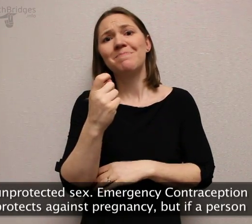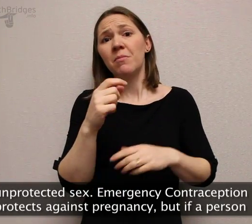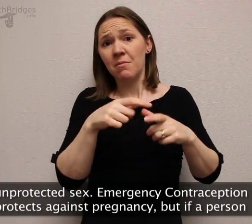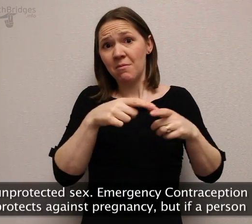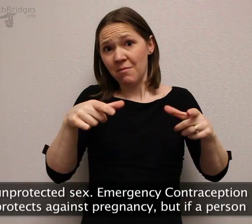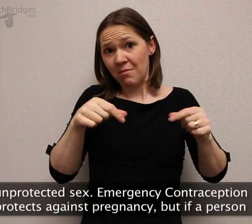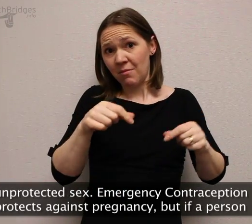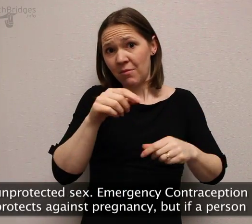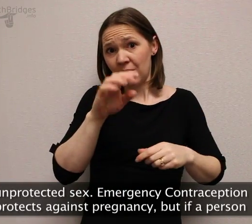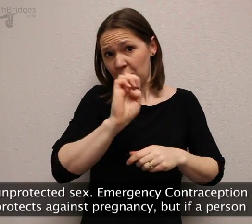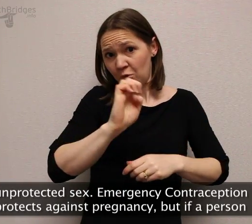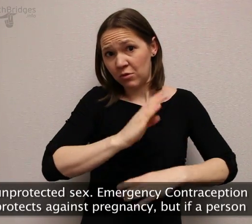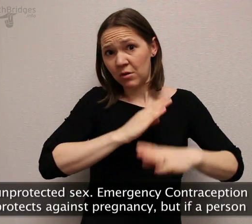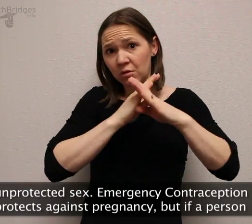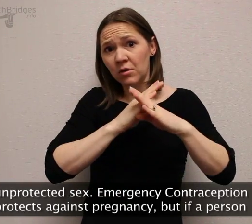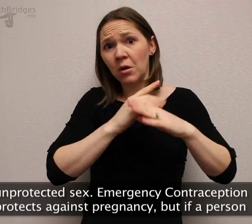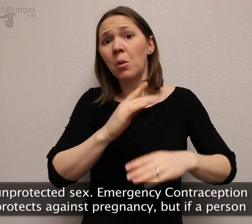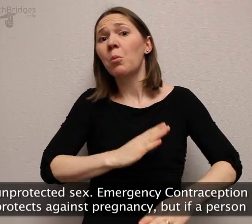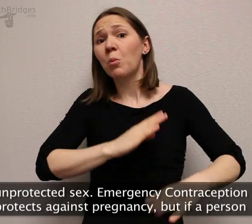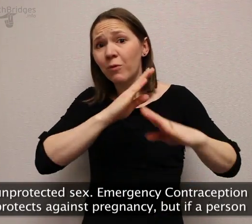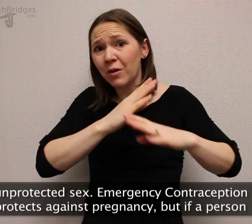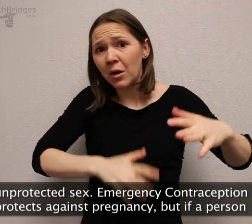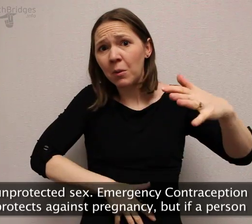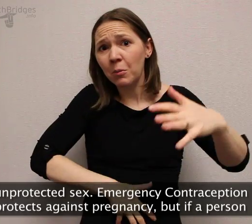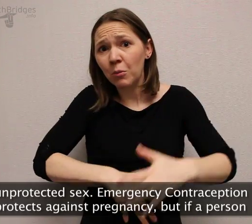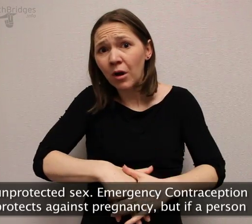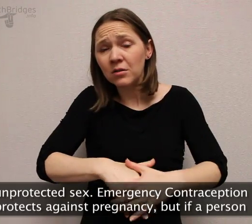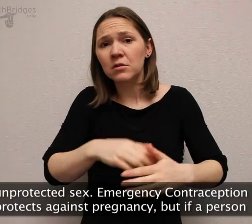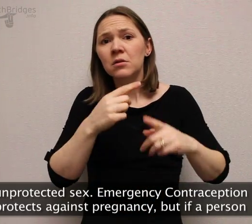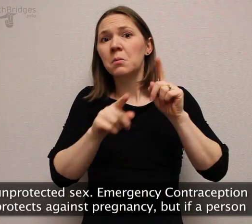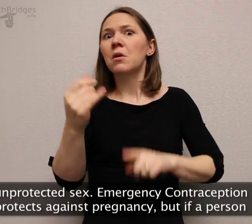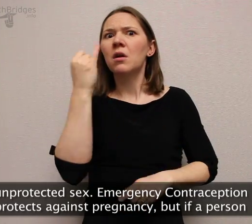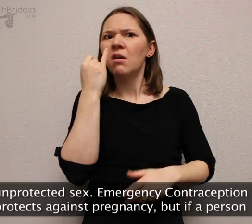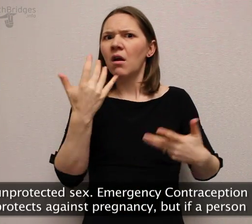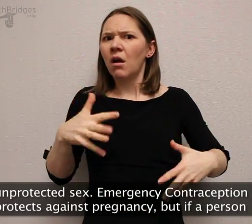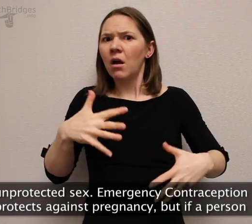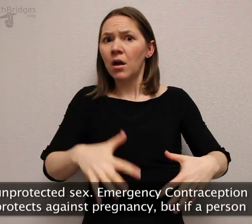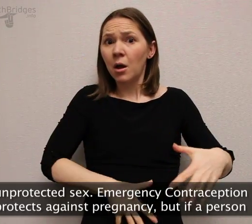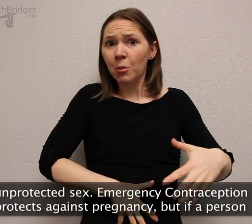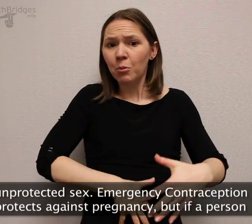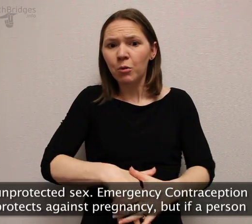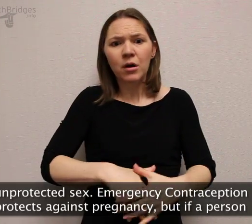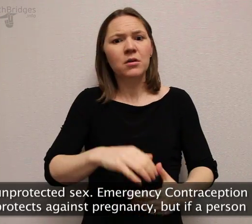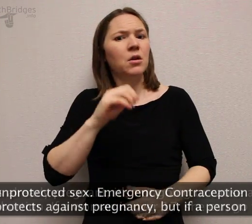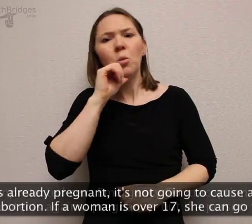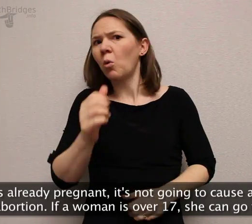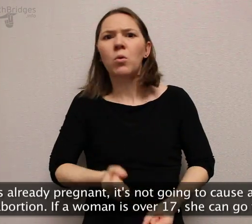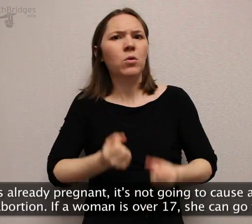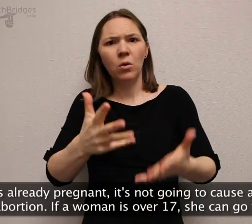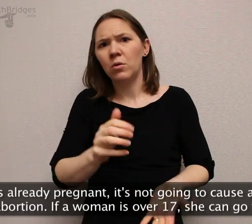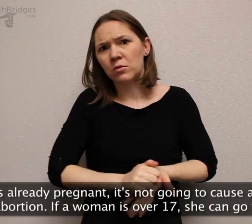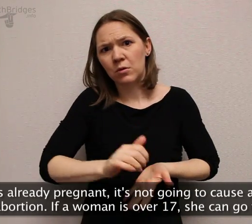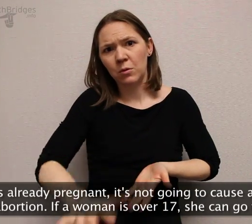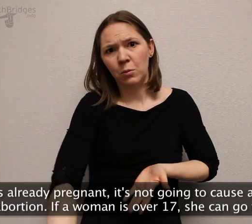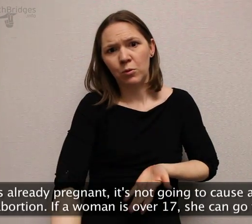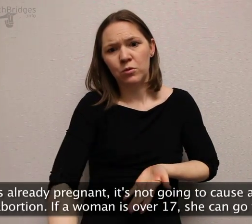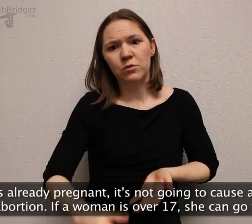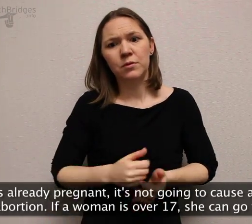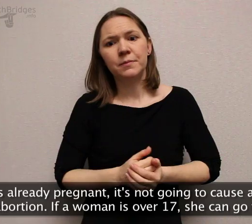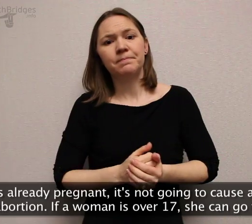sex. Emergency contraception protects against pregnancy, but if a person is already pregnant, it's not going to cause an